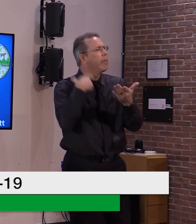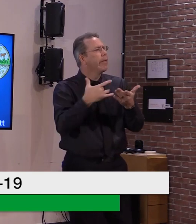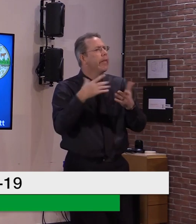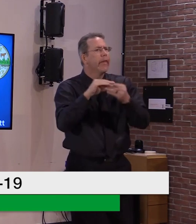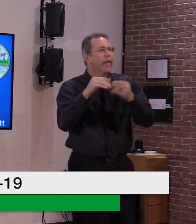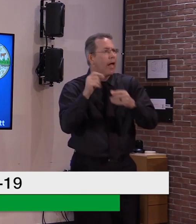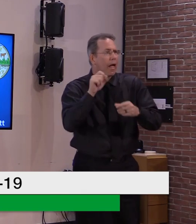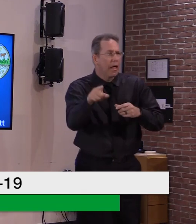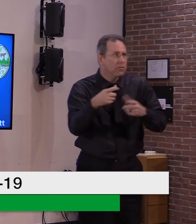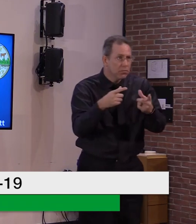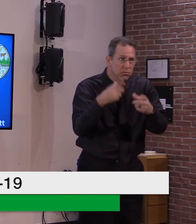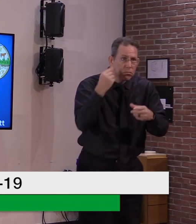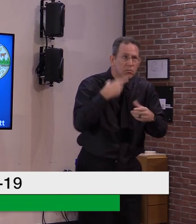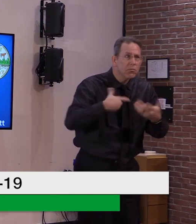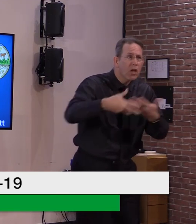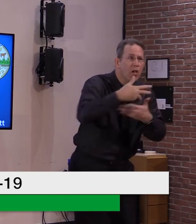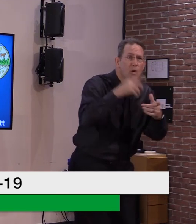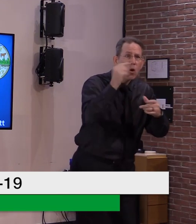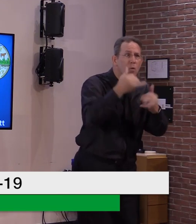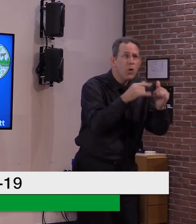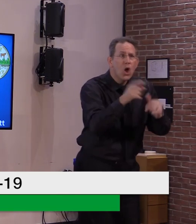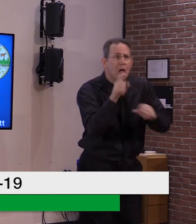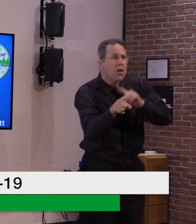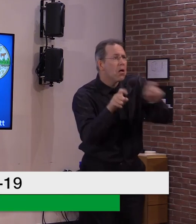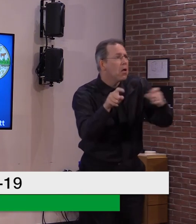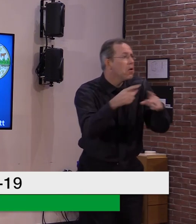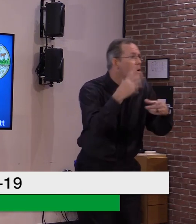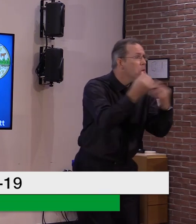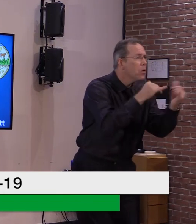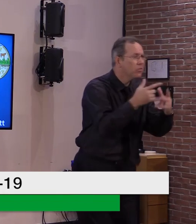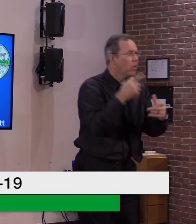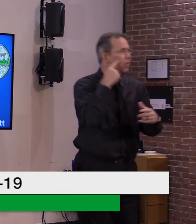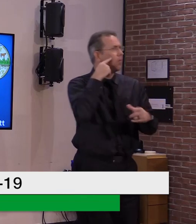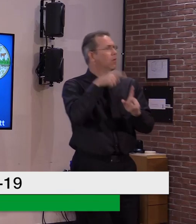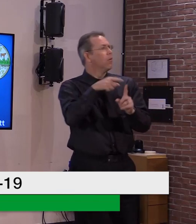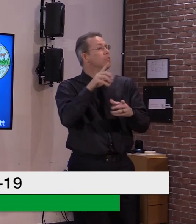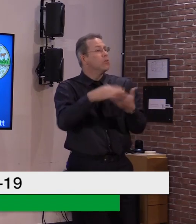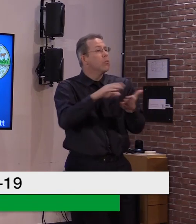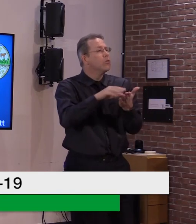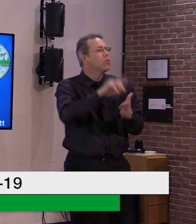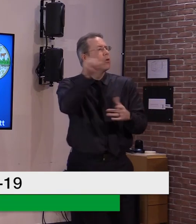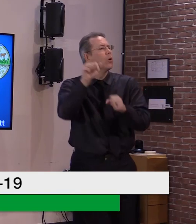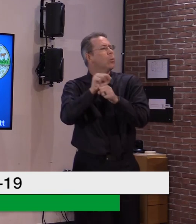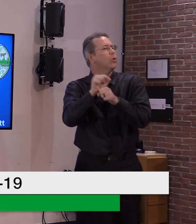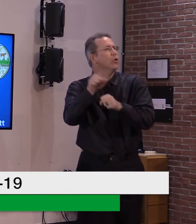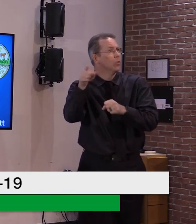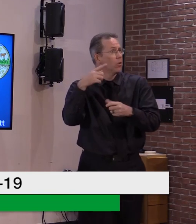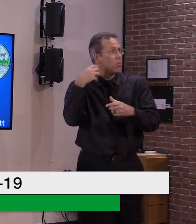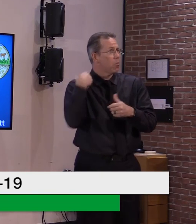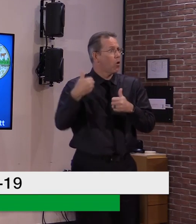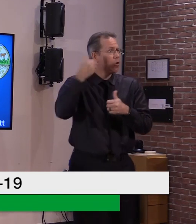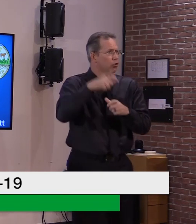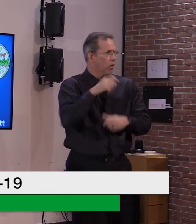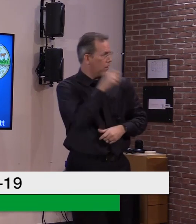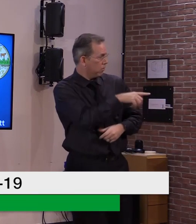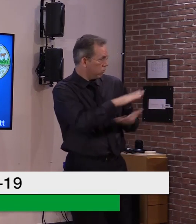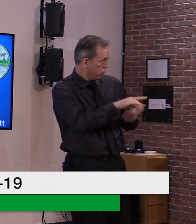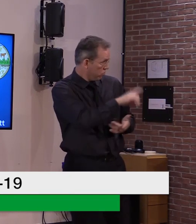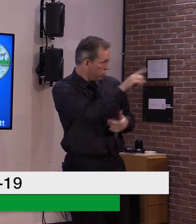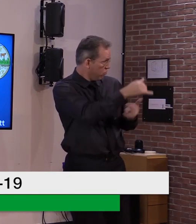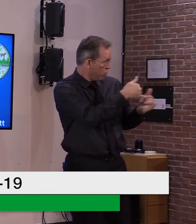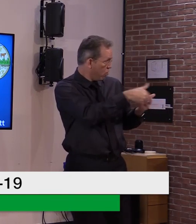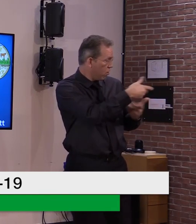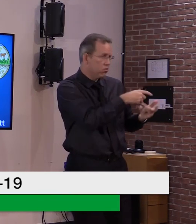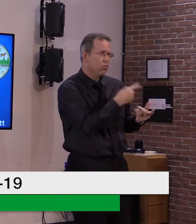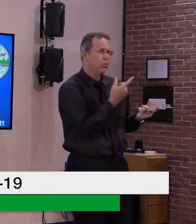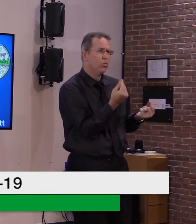uh i'm just hopeful that they will for the good of everyone because the sooner we can put a stop to this uh